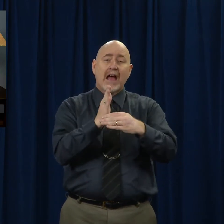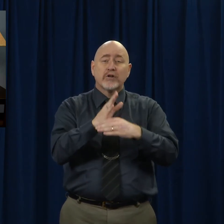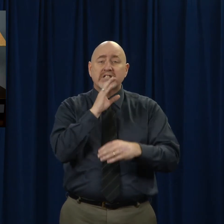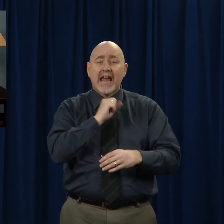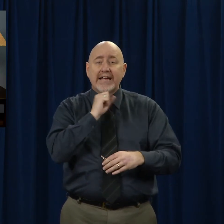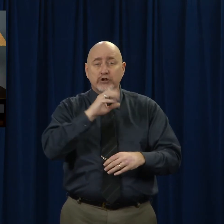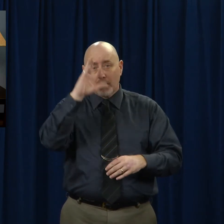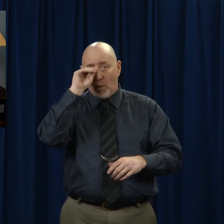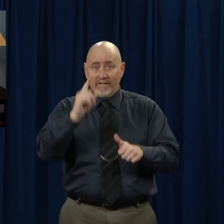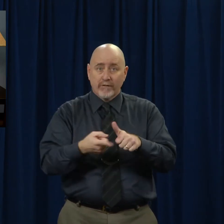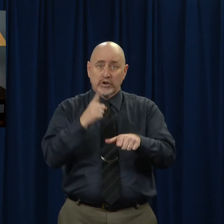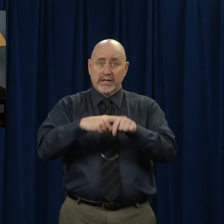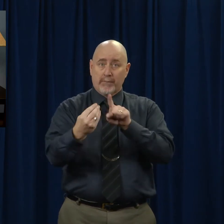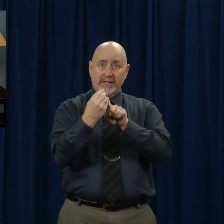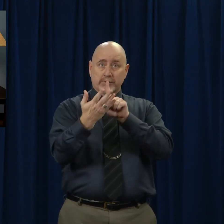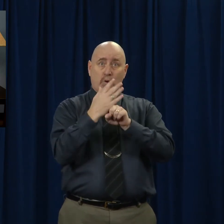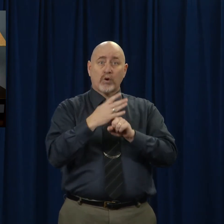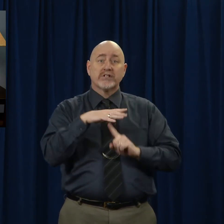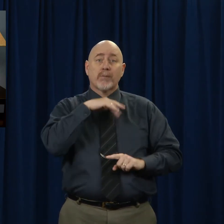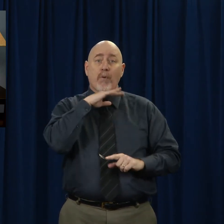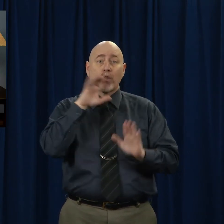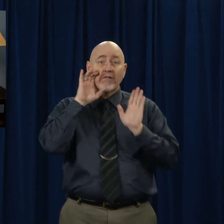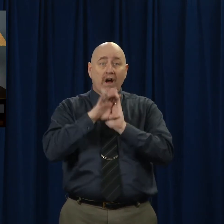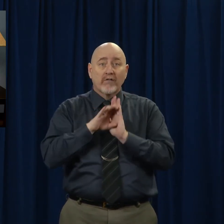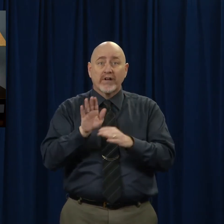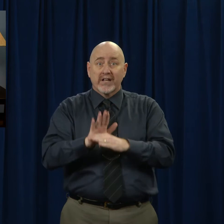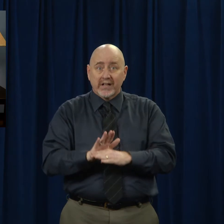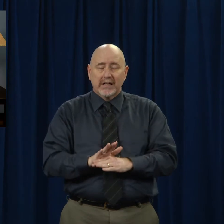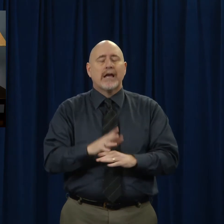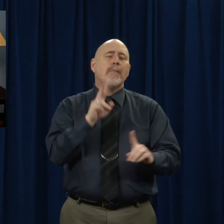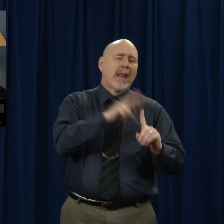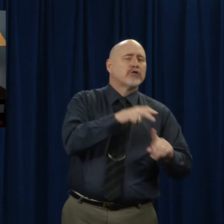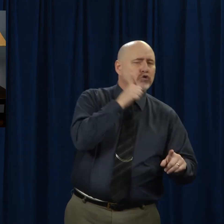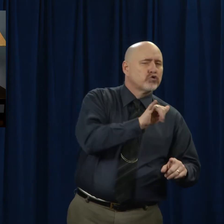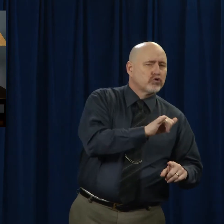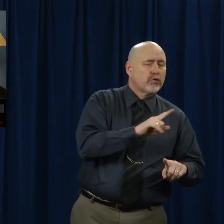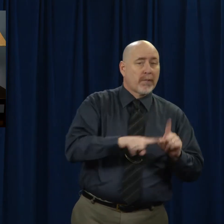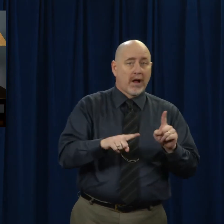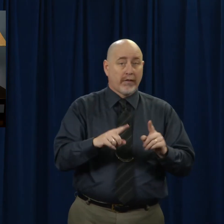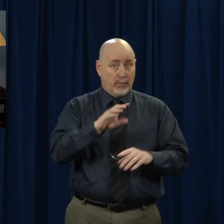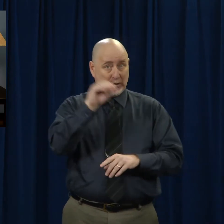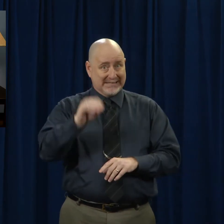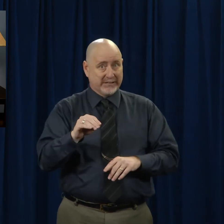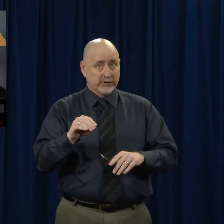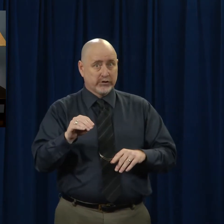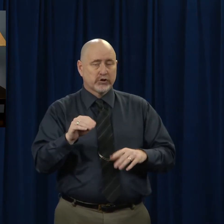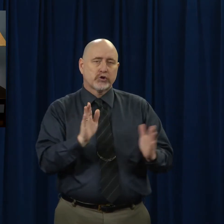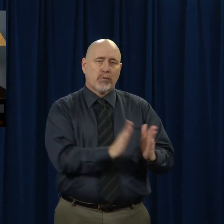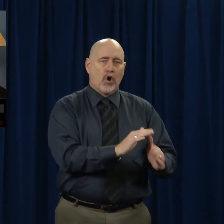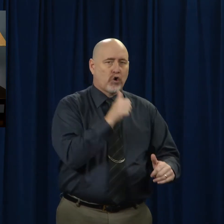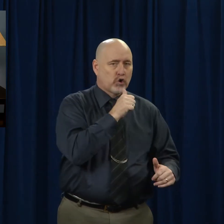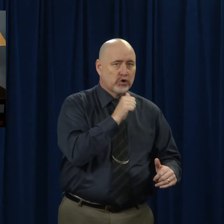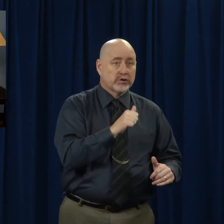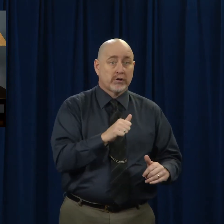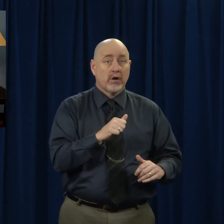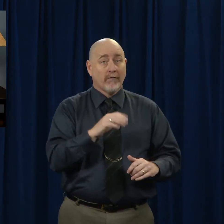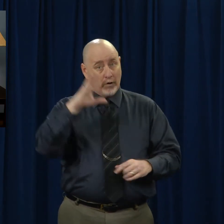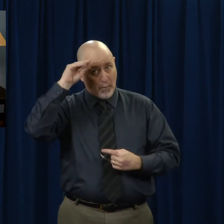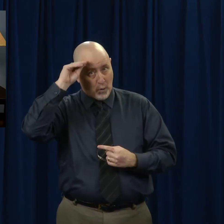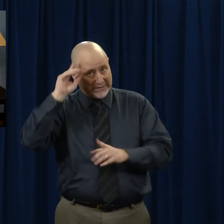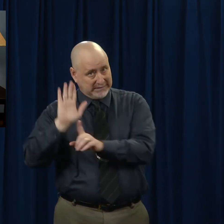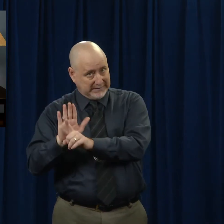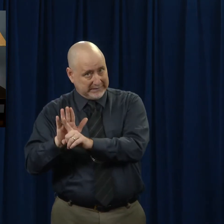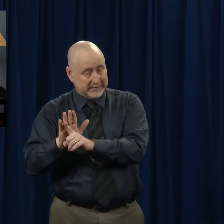average age that a boy is exposed to pornography, and I know that it's applicable to girls too, but the percentages are so much smaller. With reference to